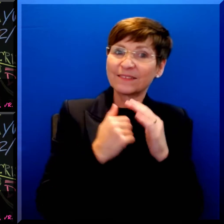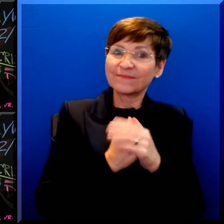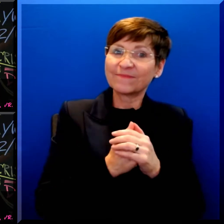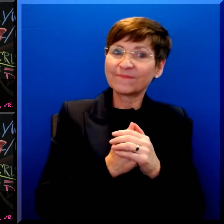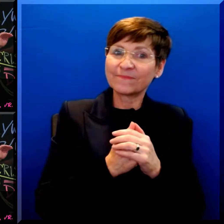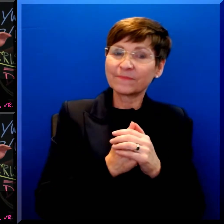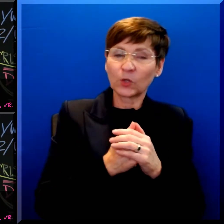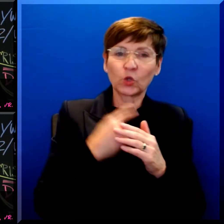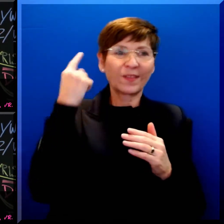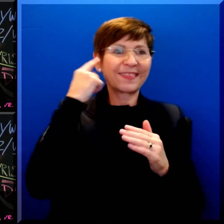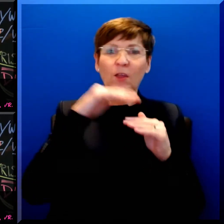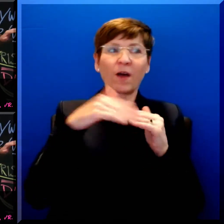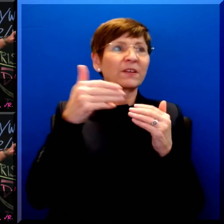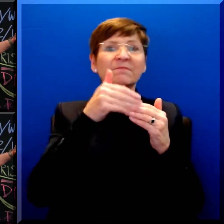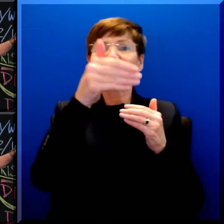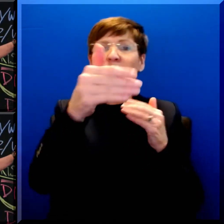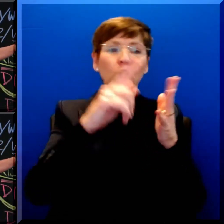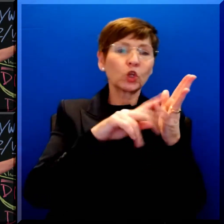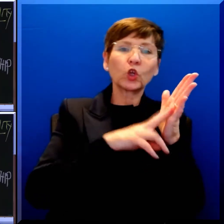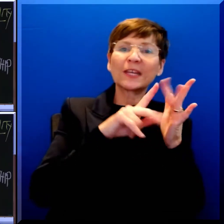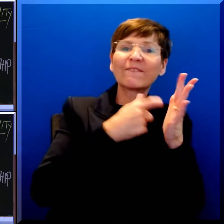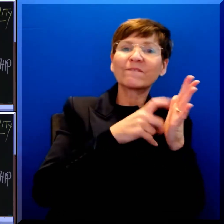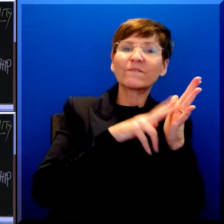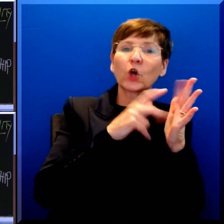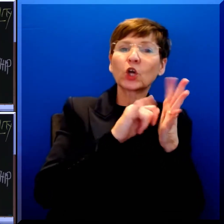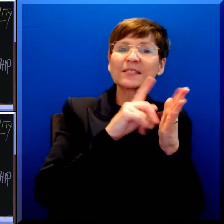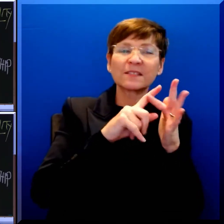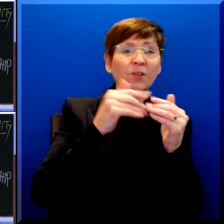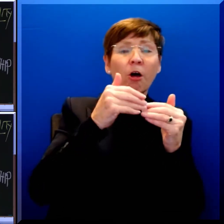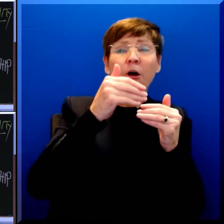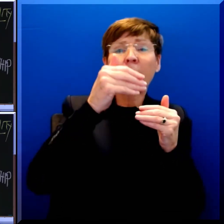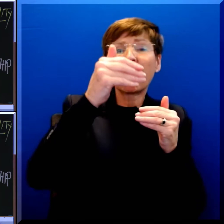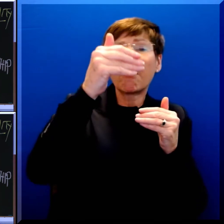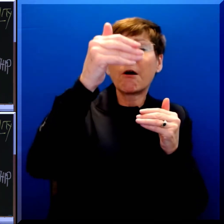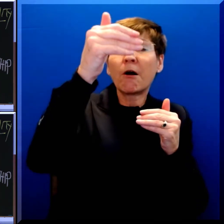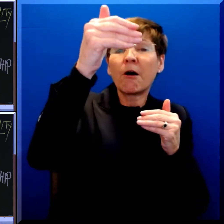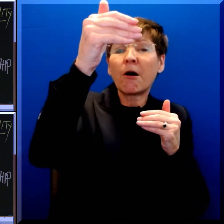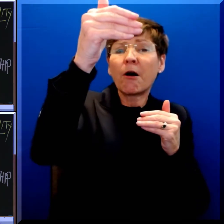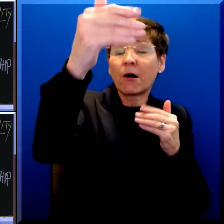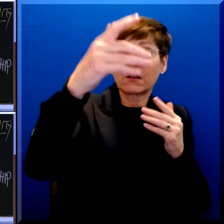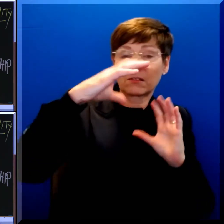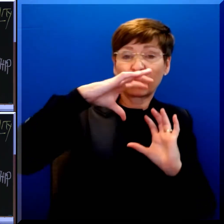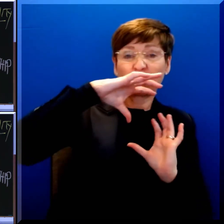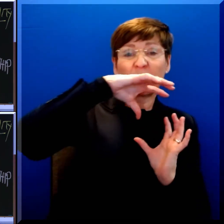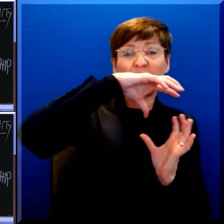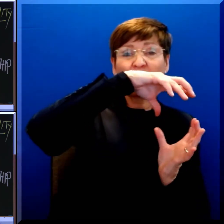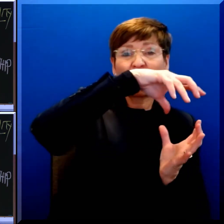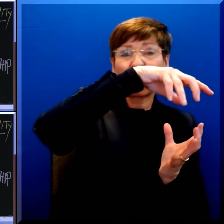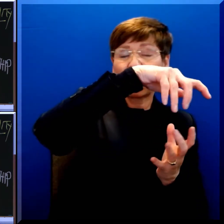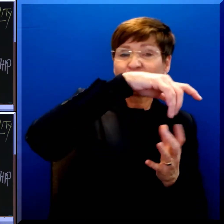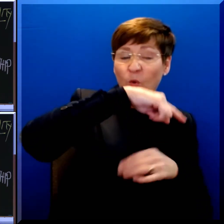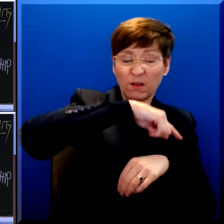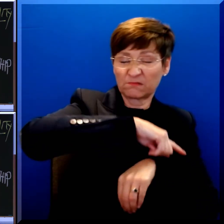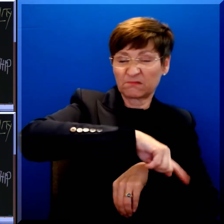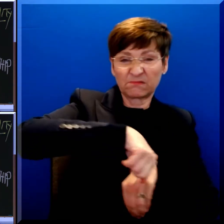the long view. The arc of the moral universe is long. In other words, change ain't gonna happen overnight. There's gonna be moments when the situation seems